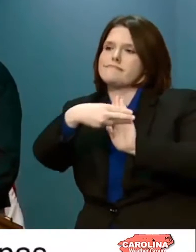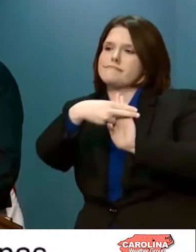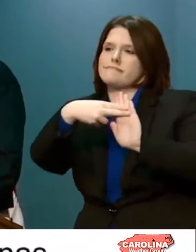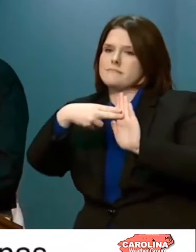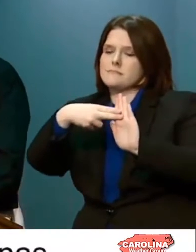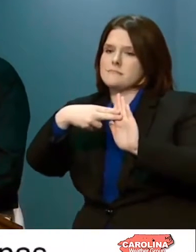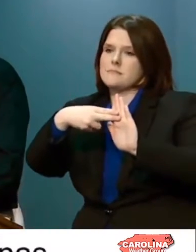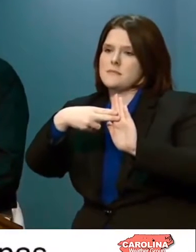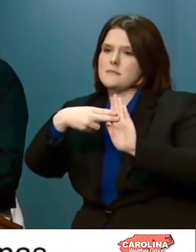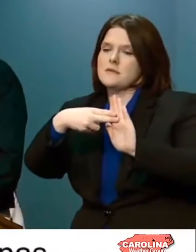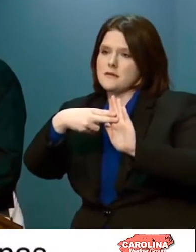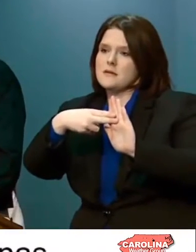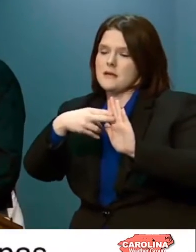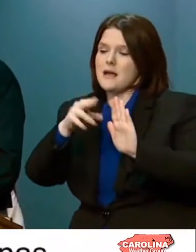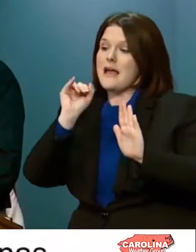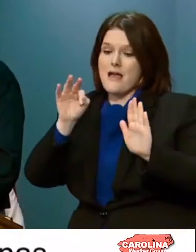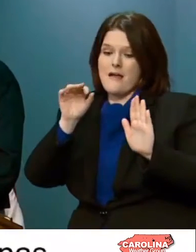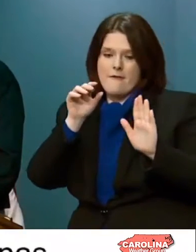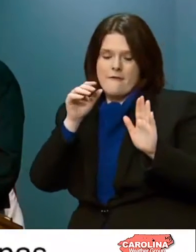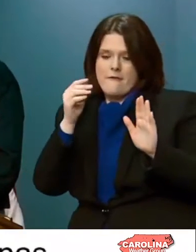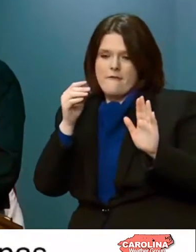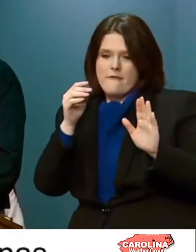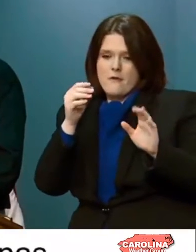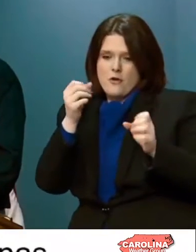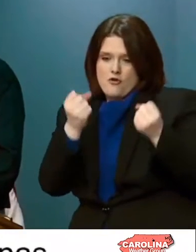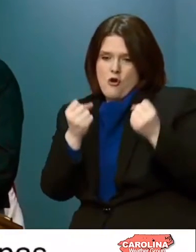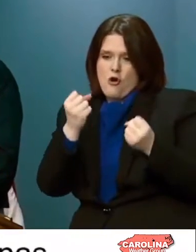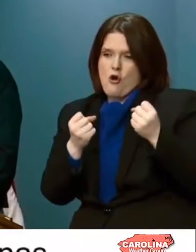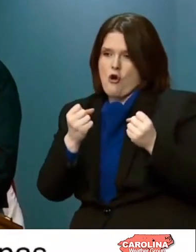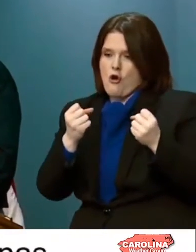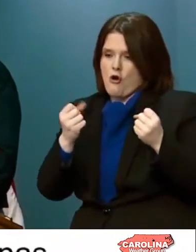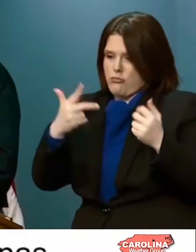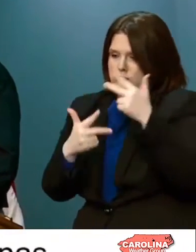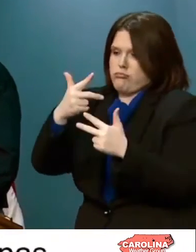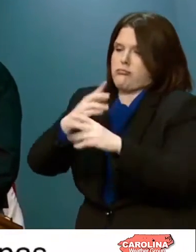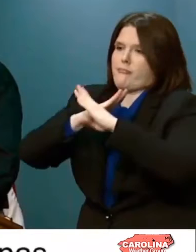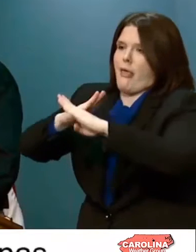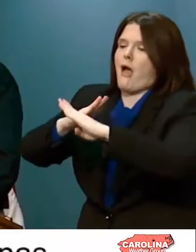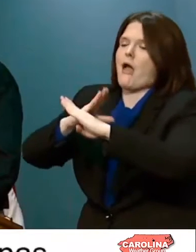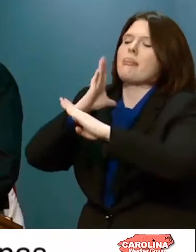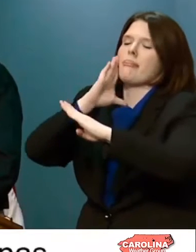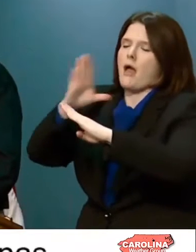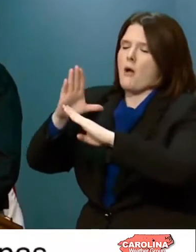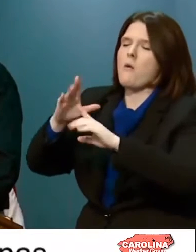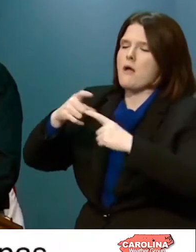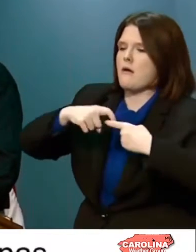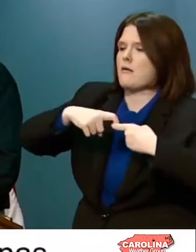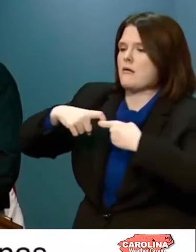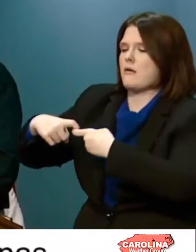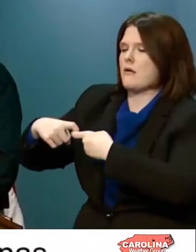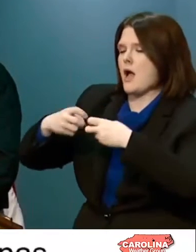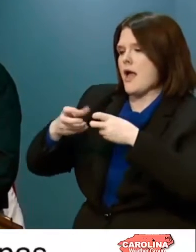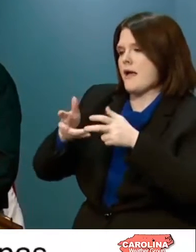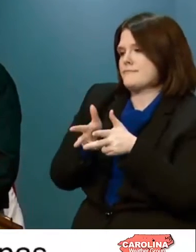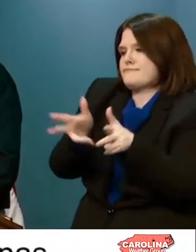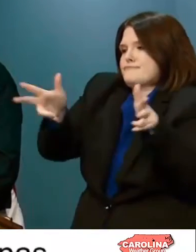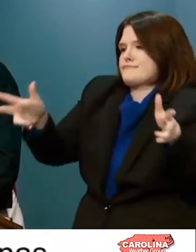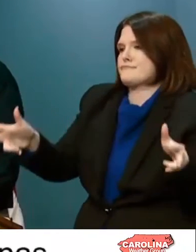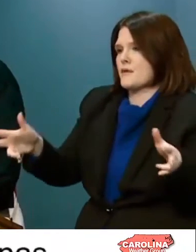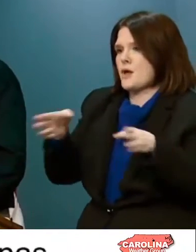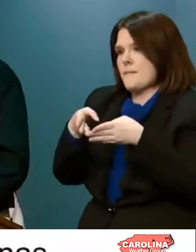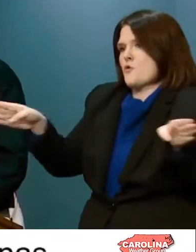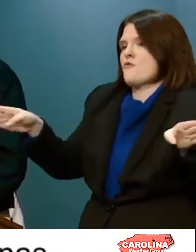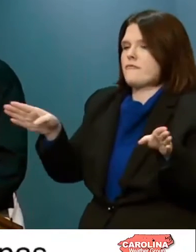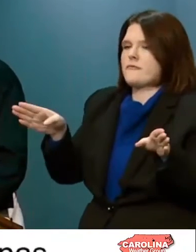help. But then if the vehicle is impeding traffic, then they will move it to the shoulder of the